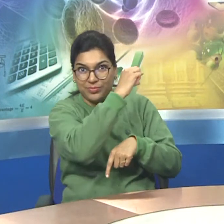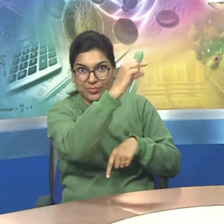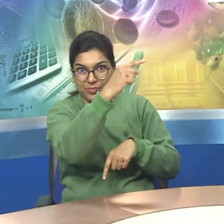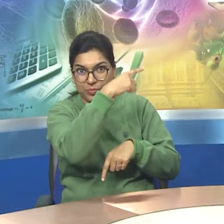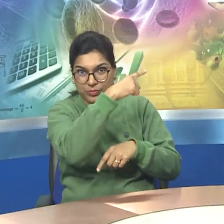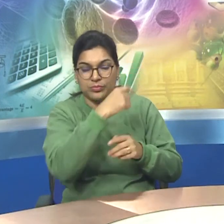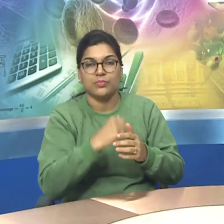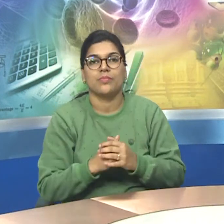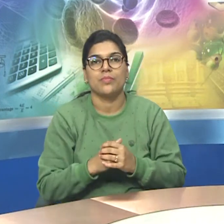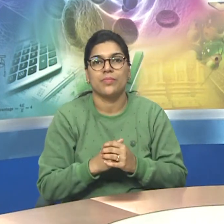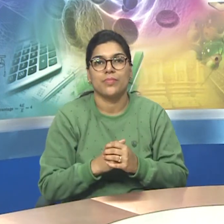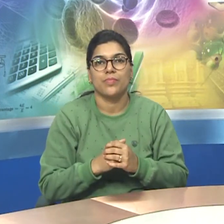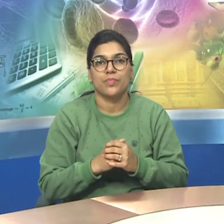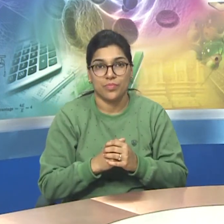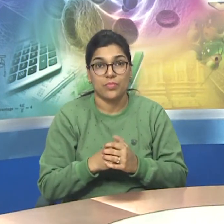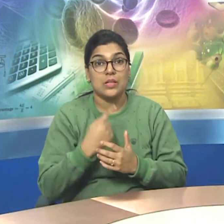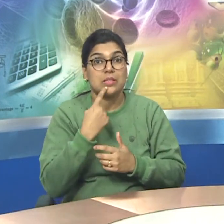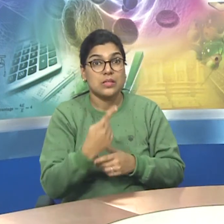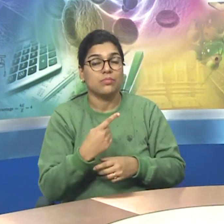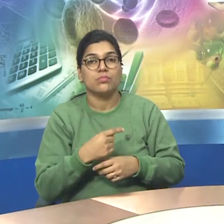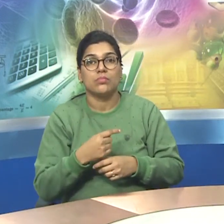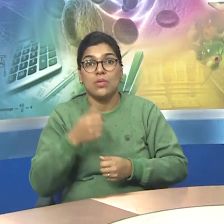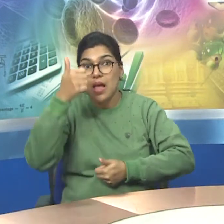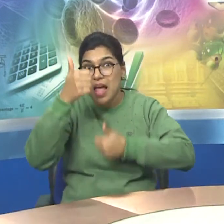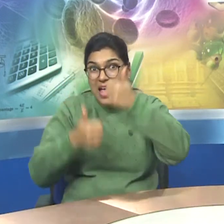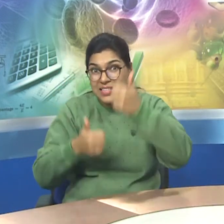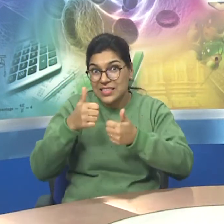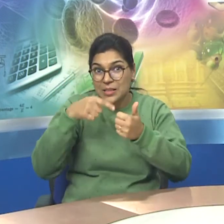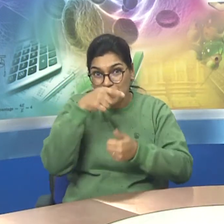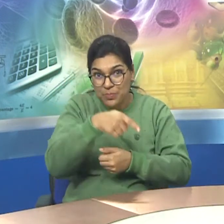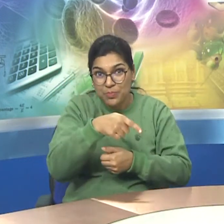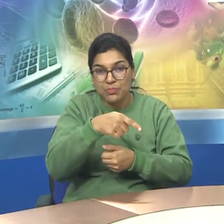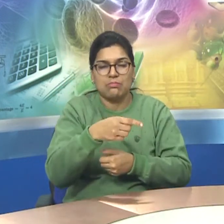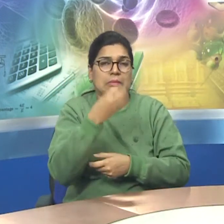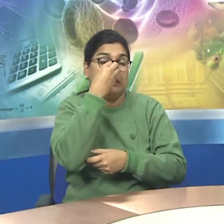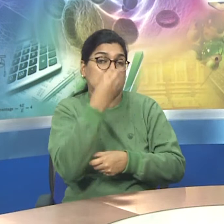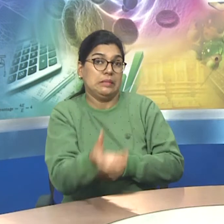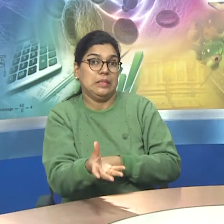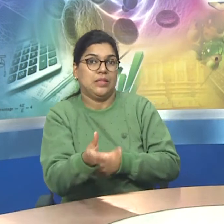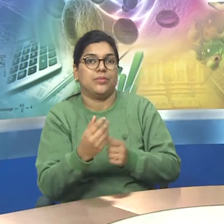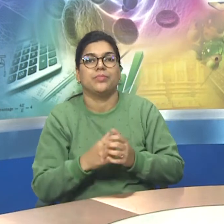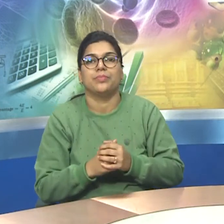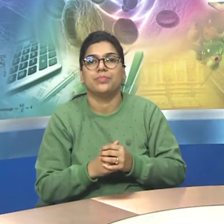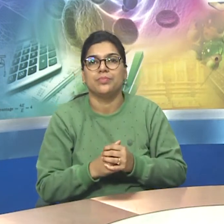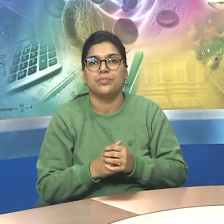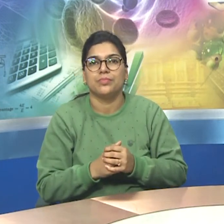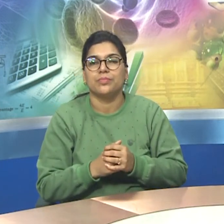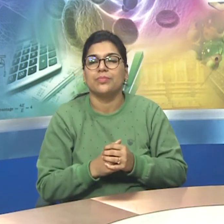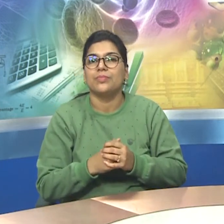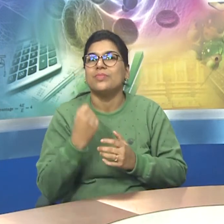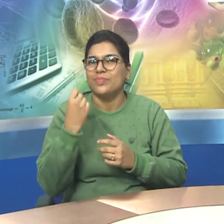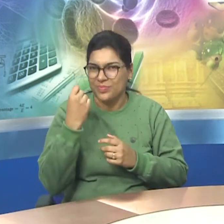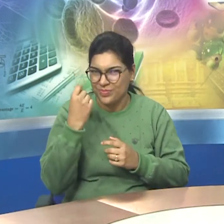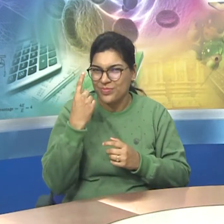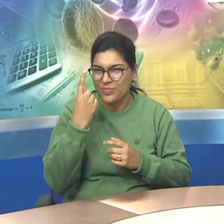You can see the example on screen. The example states that the exam was a piece of cake.